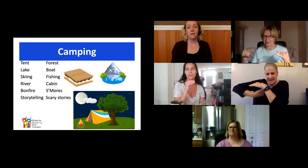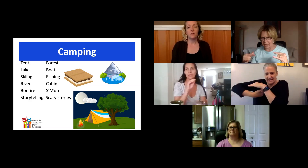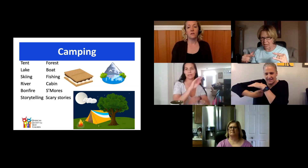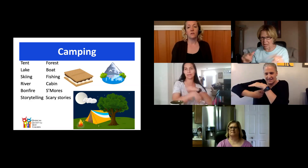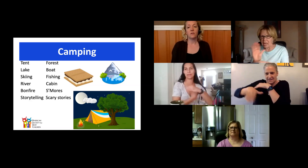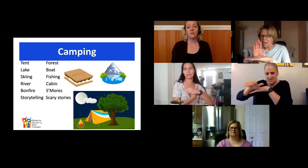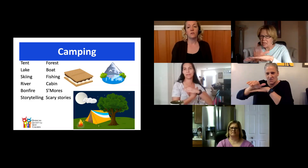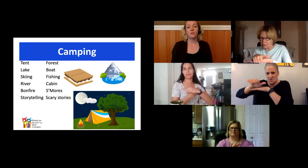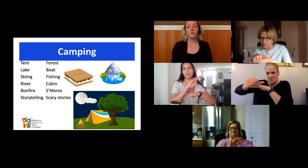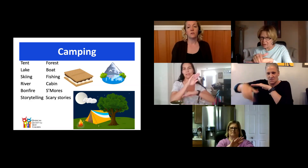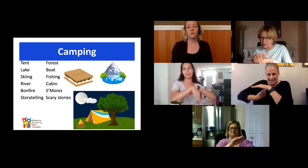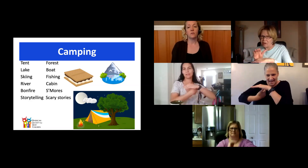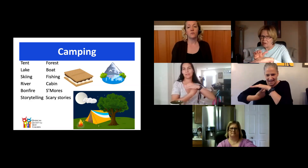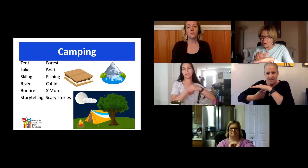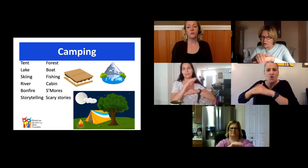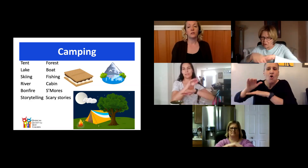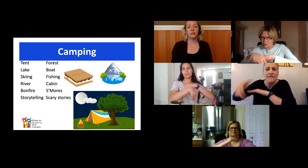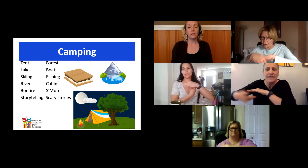Sleep overnight for one night.